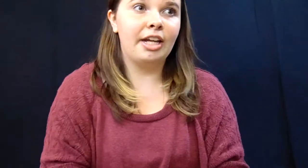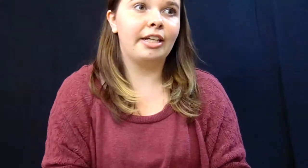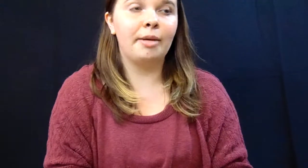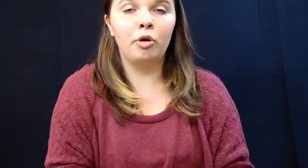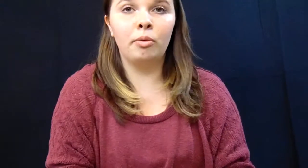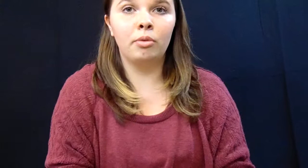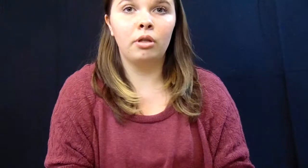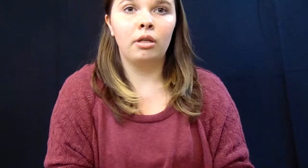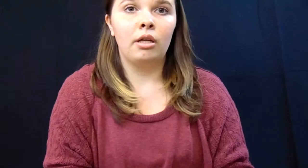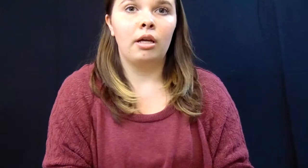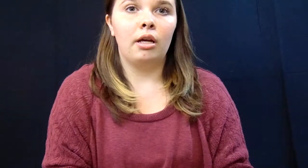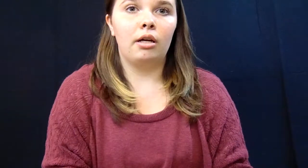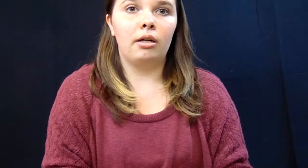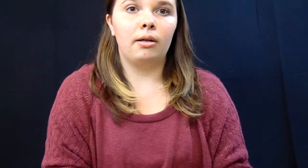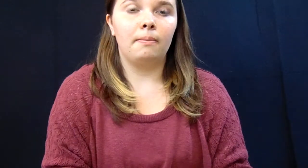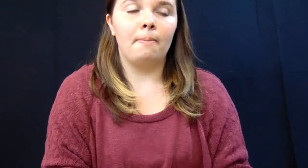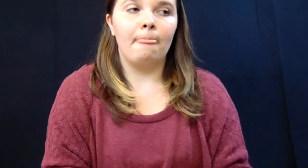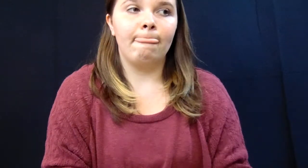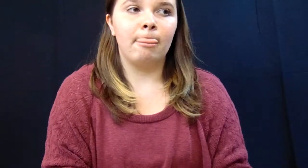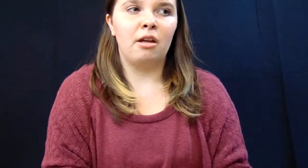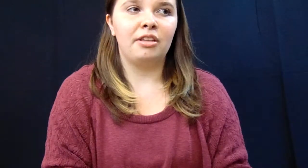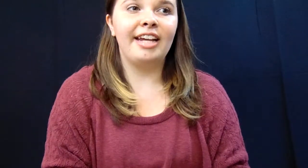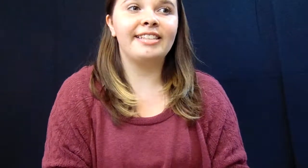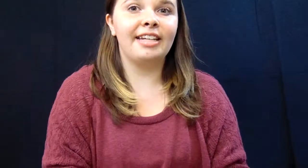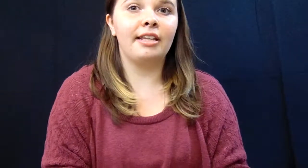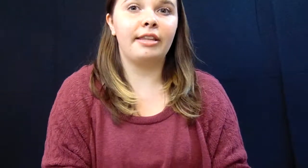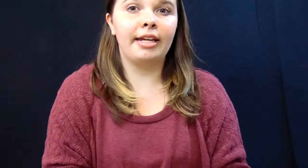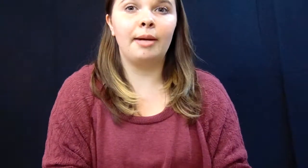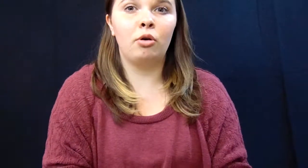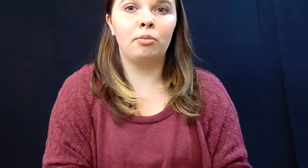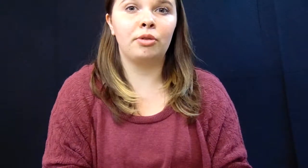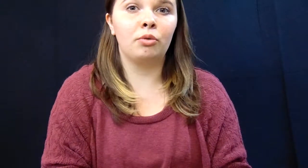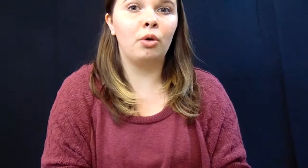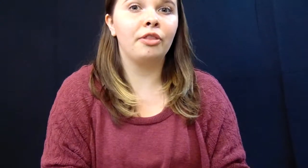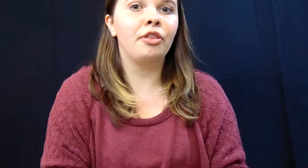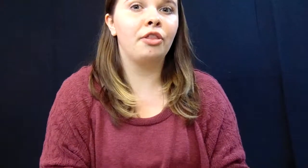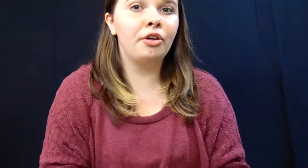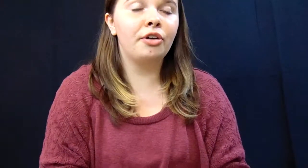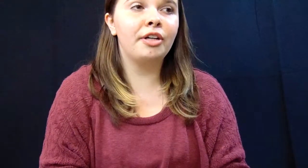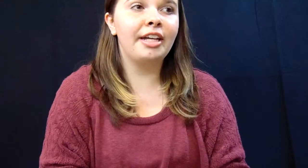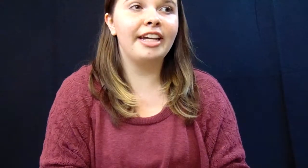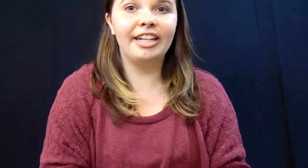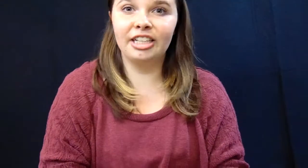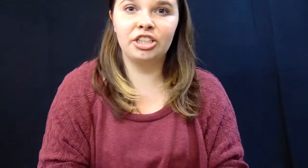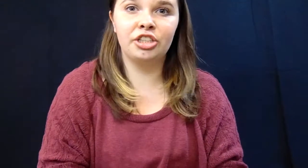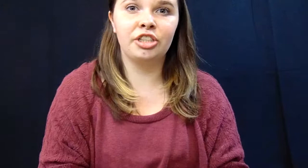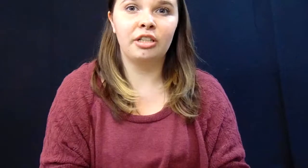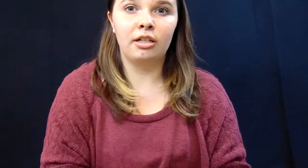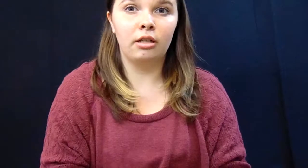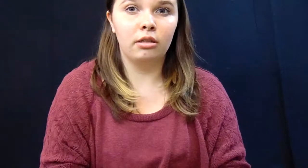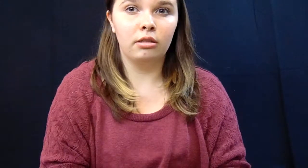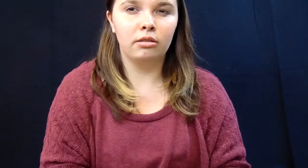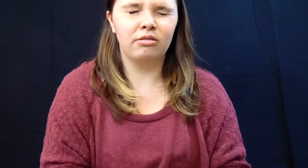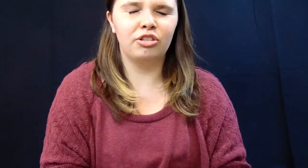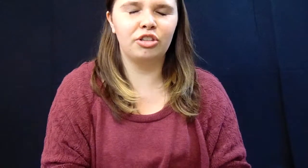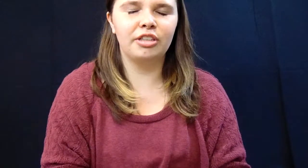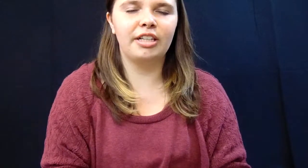they came home um they said that they came home around 1 30 ish early